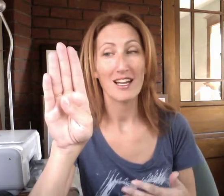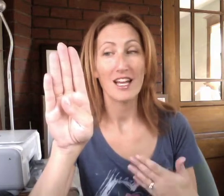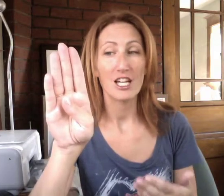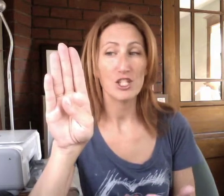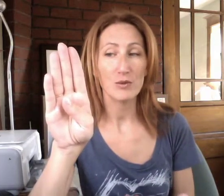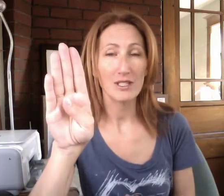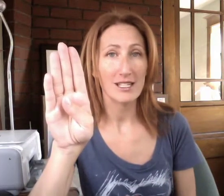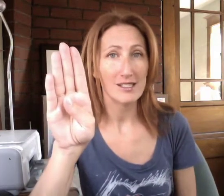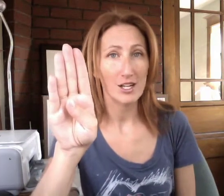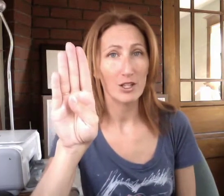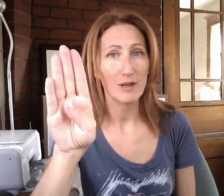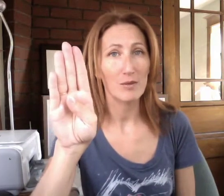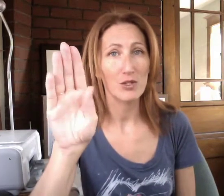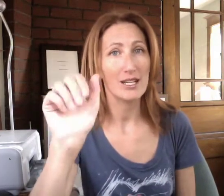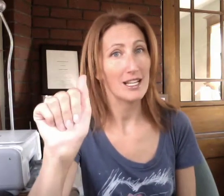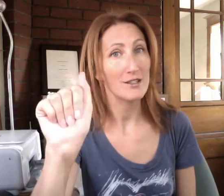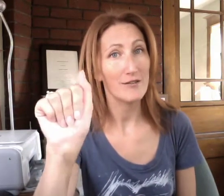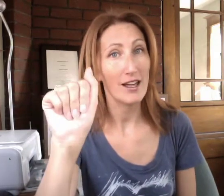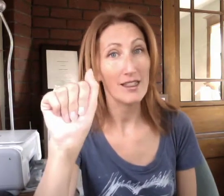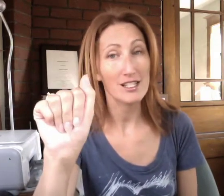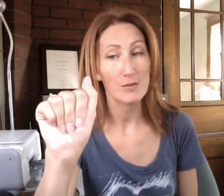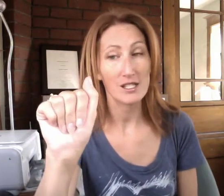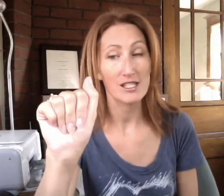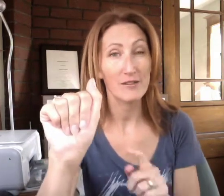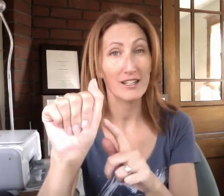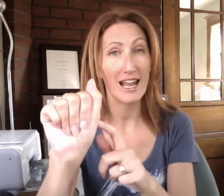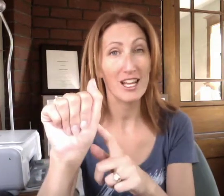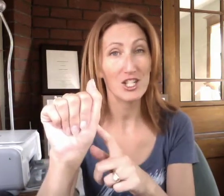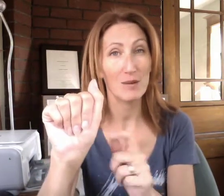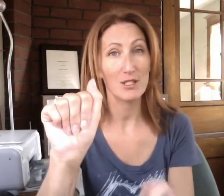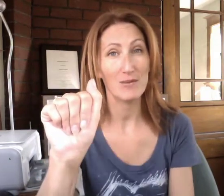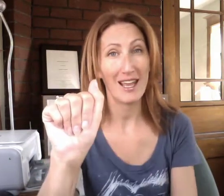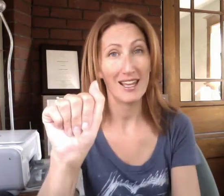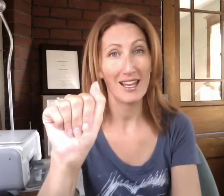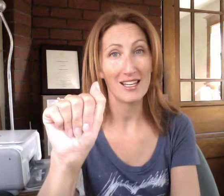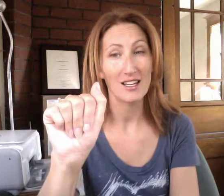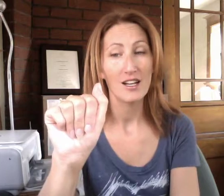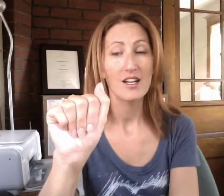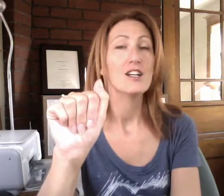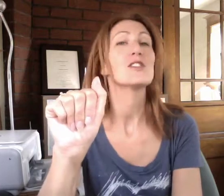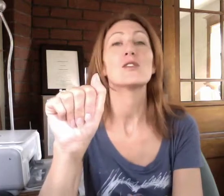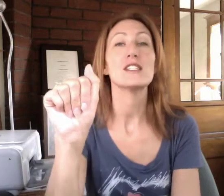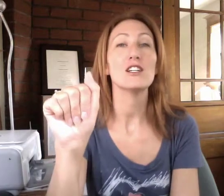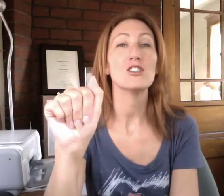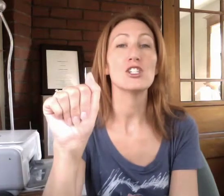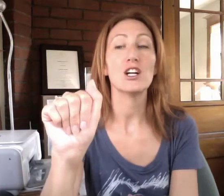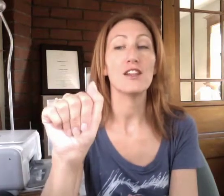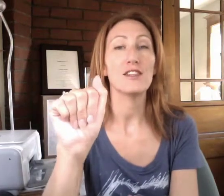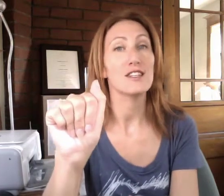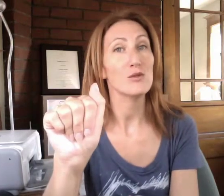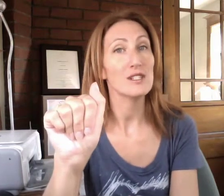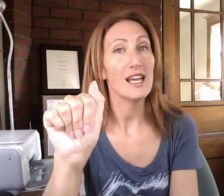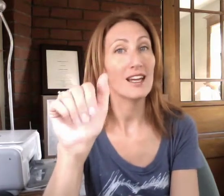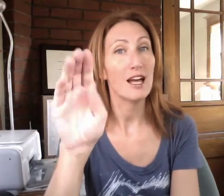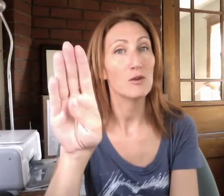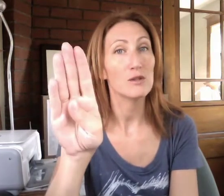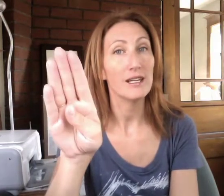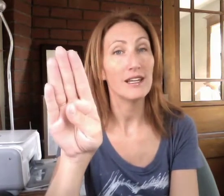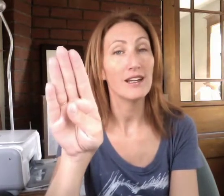and she wouldn't necessarily be able to identify this specific hand shape to be A yet. So until she got that this was A and that was B,